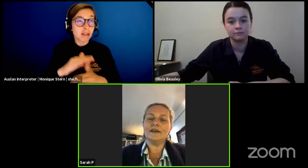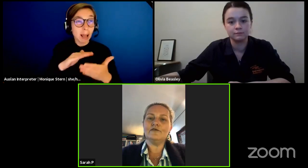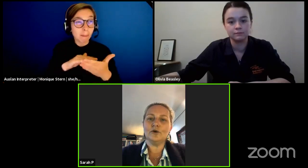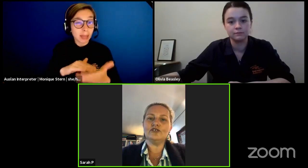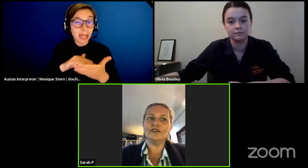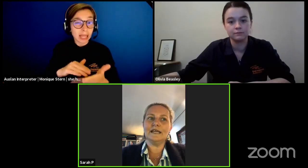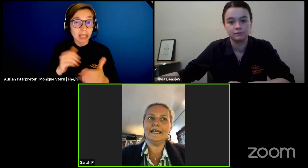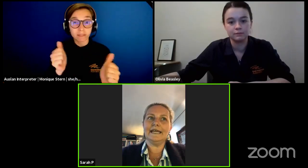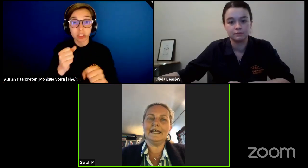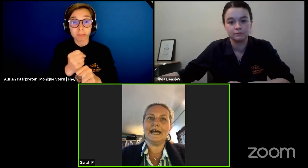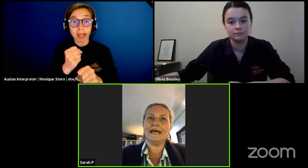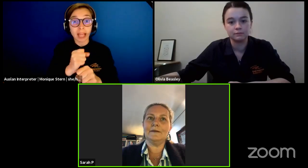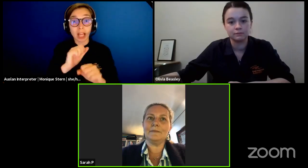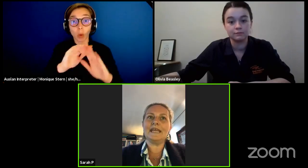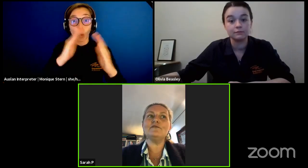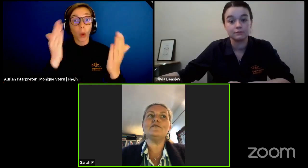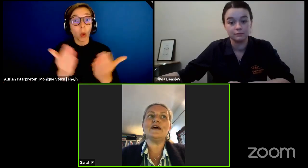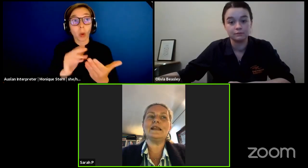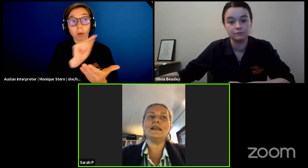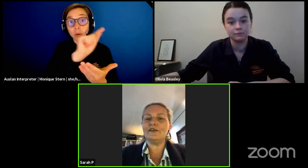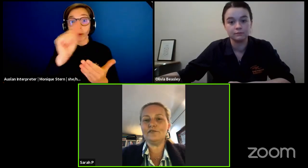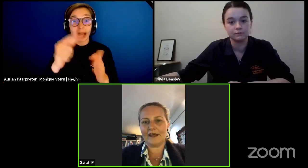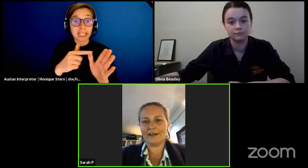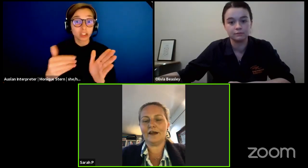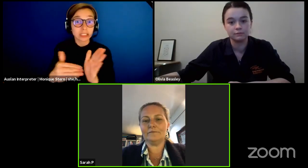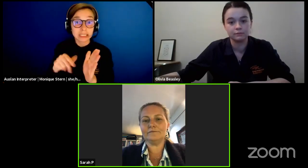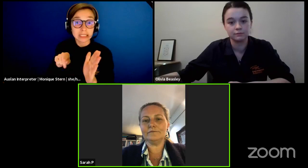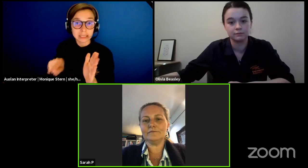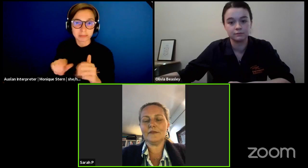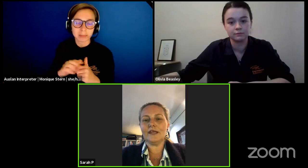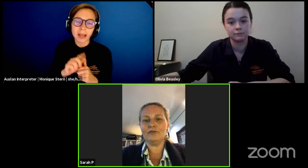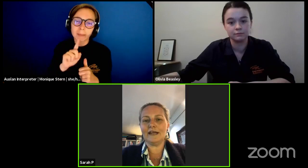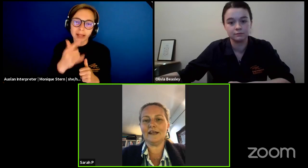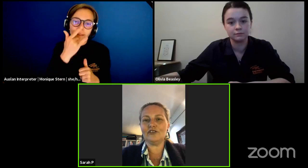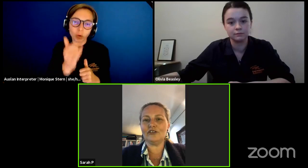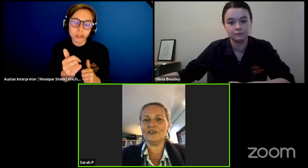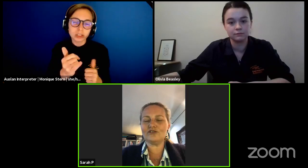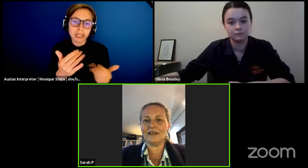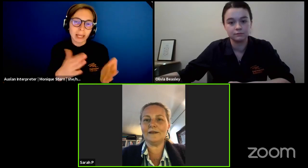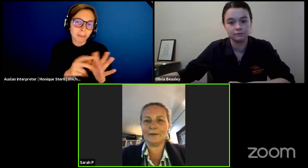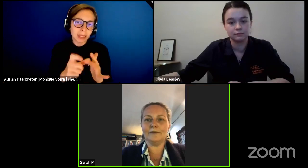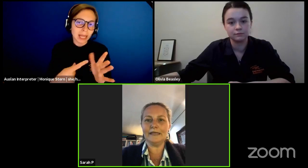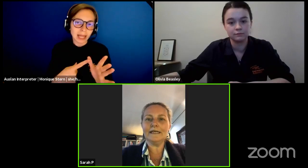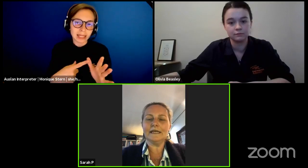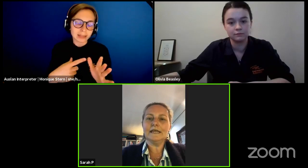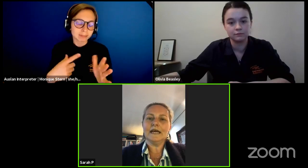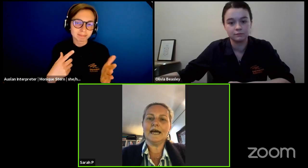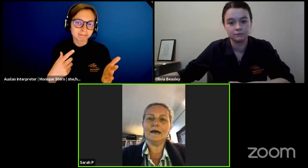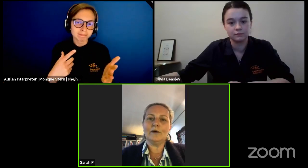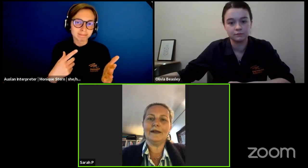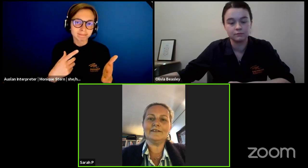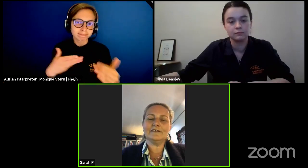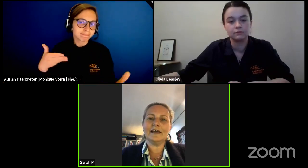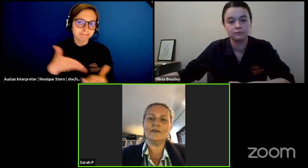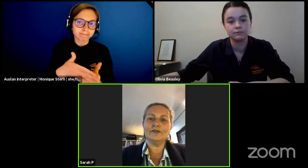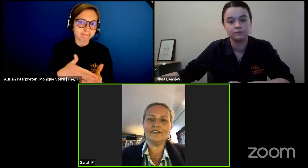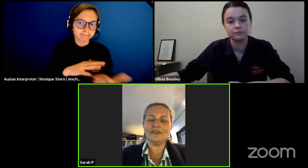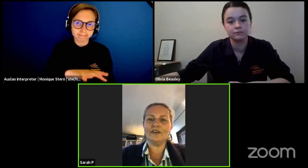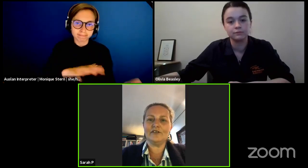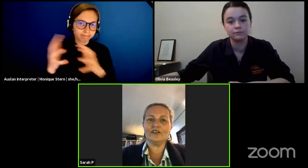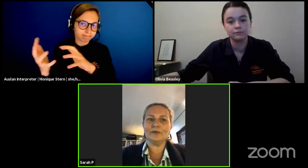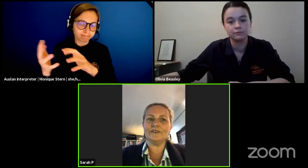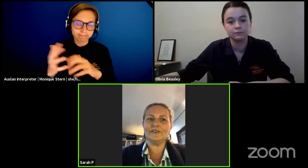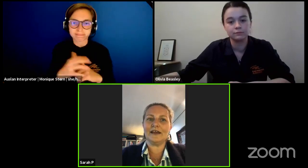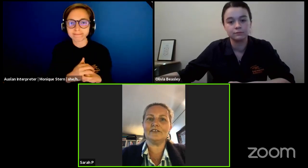But unfortunately, it fell out of favour in regards to the Australian public once the rare